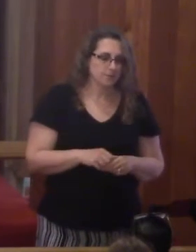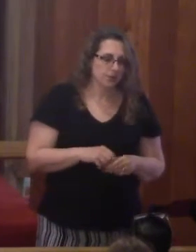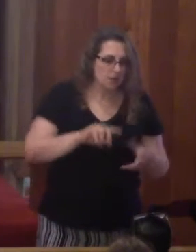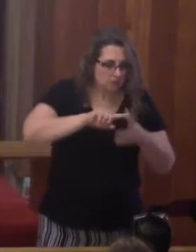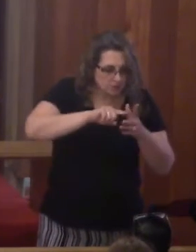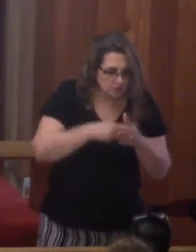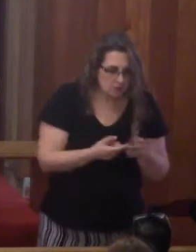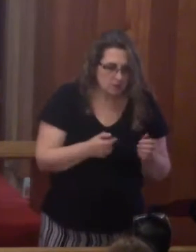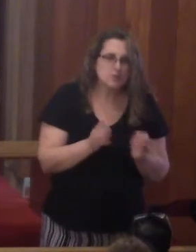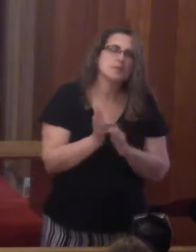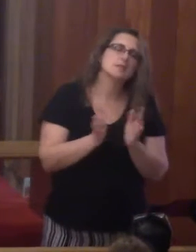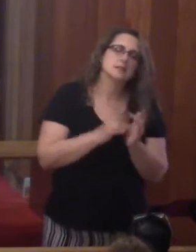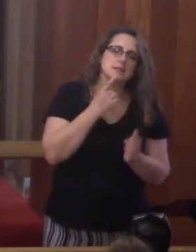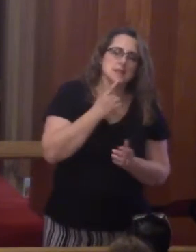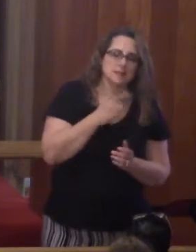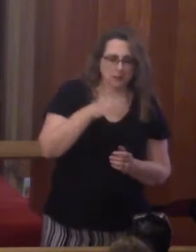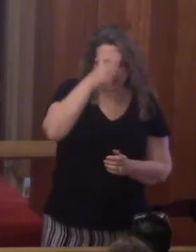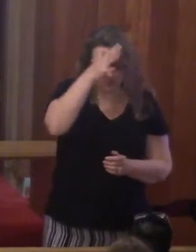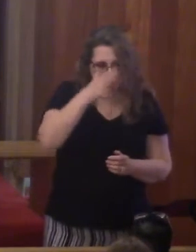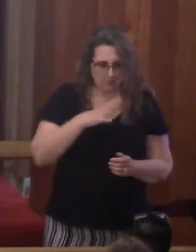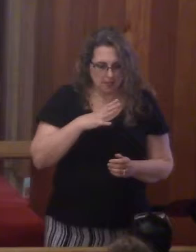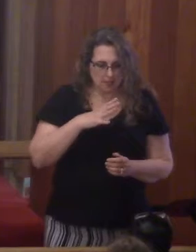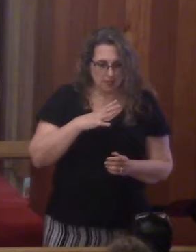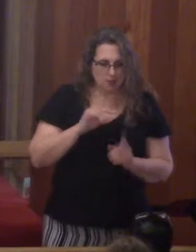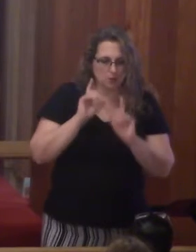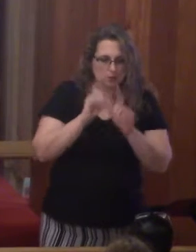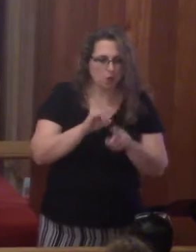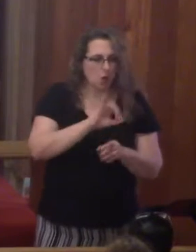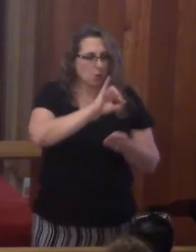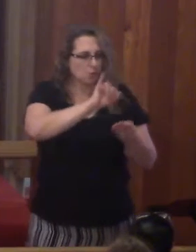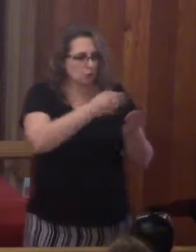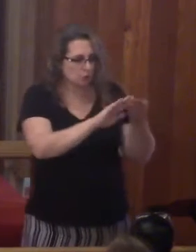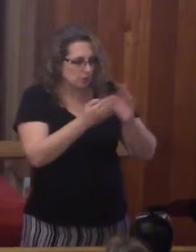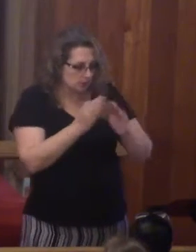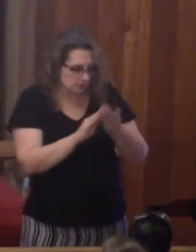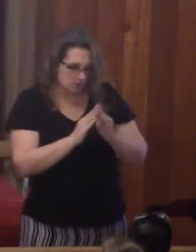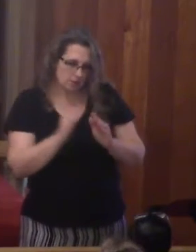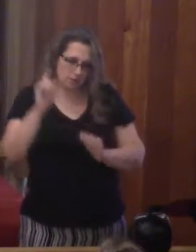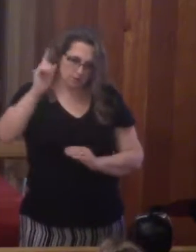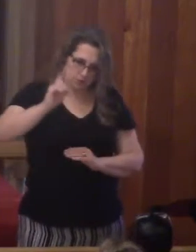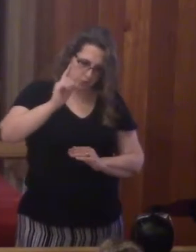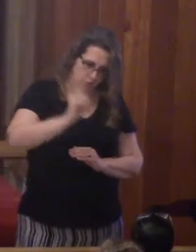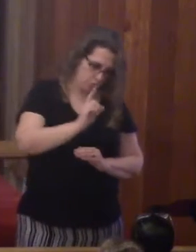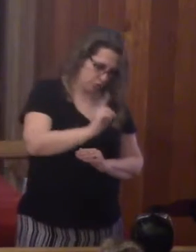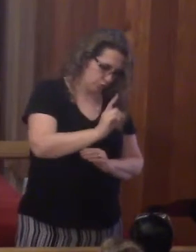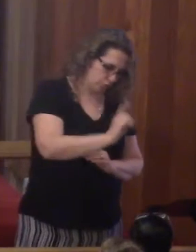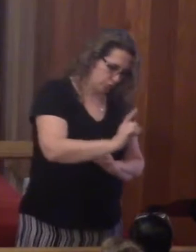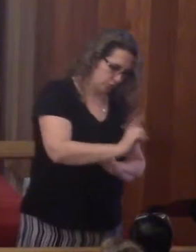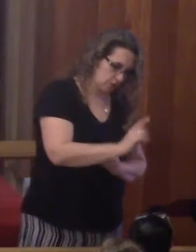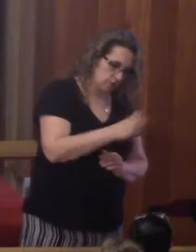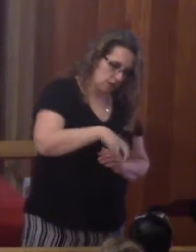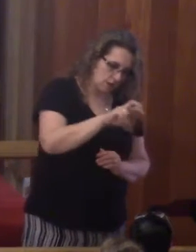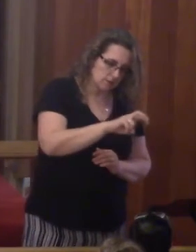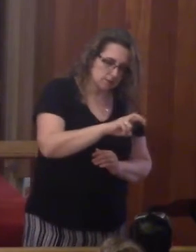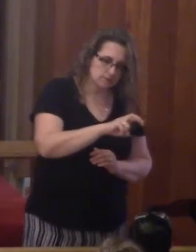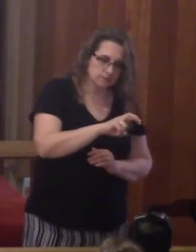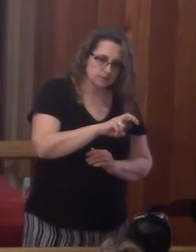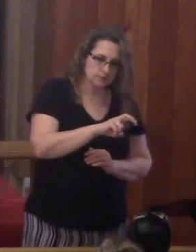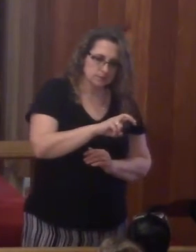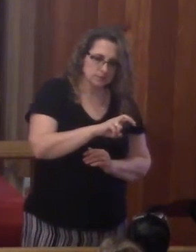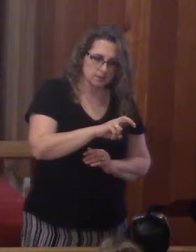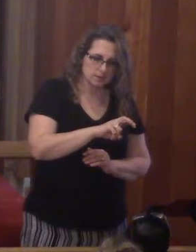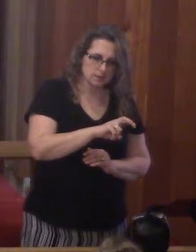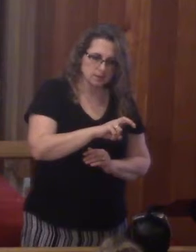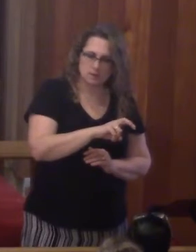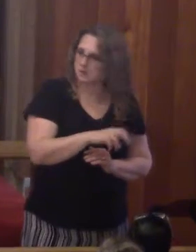starting out where Jesus said the guy goes from Jerusalem down to Jericho. Yeah, down, fun times. Even geographically, it's